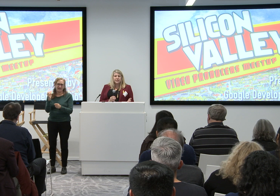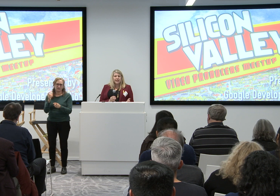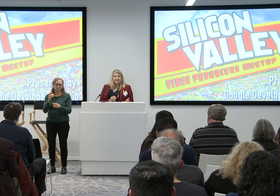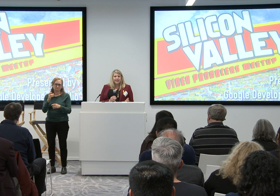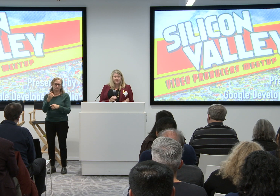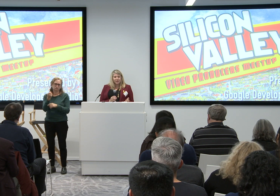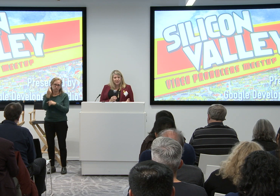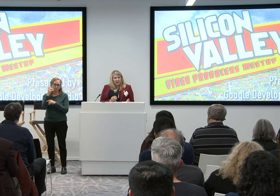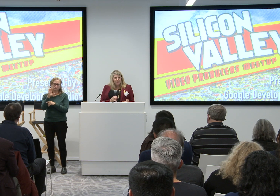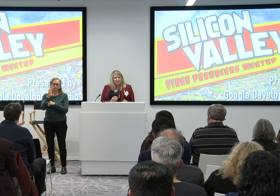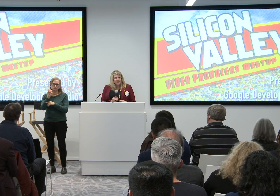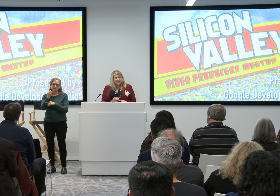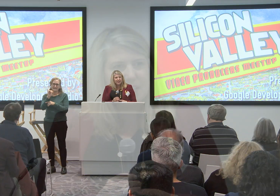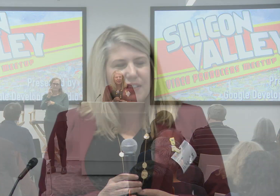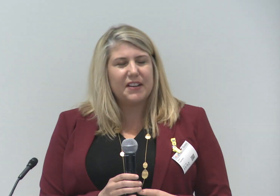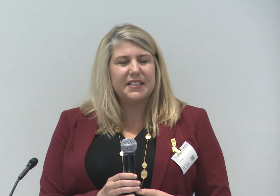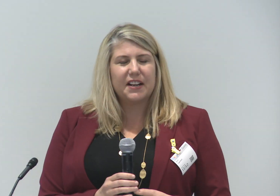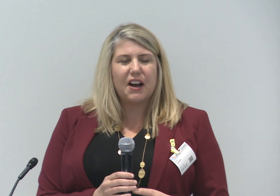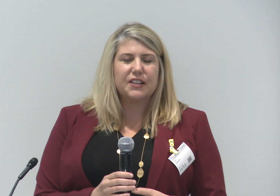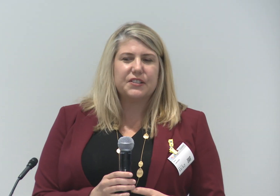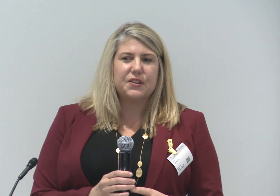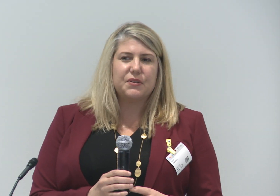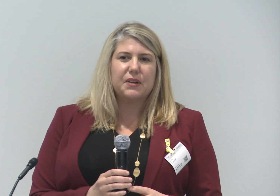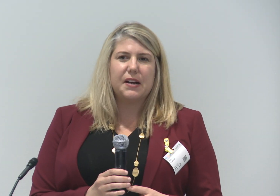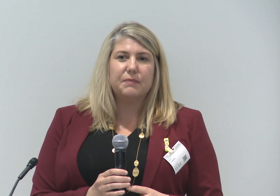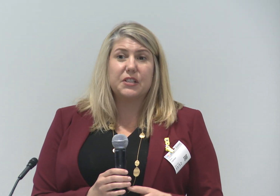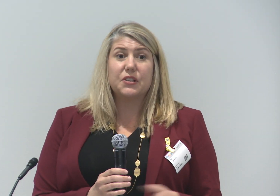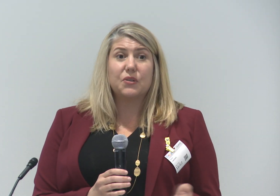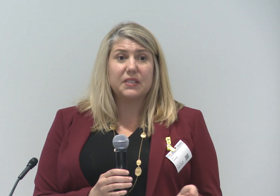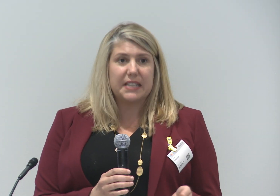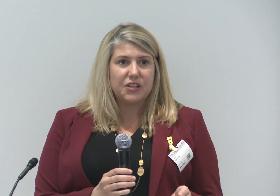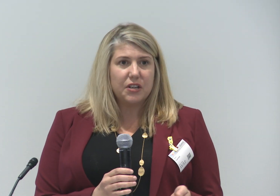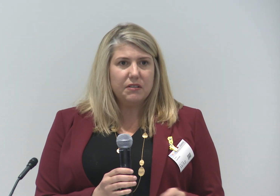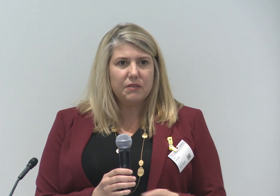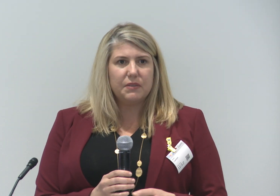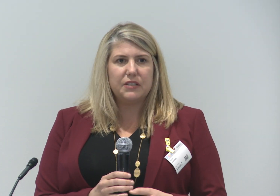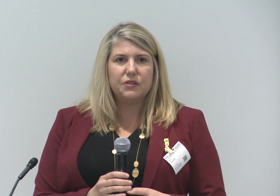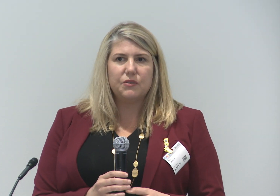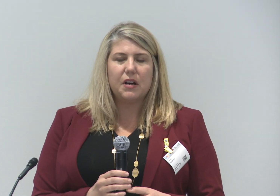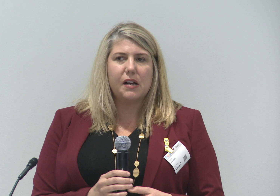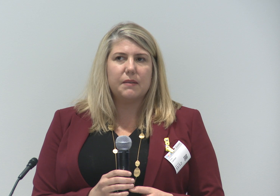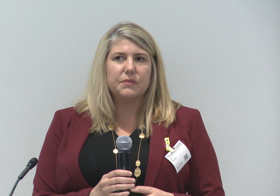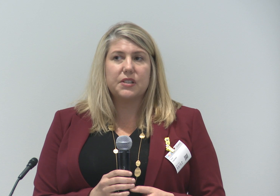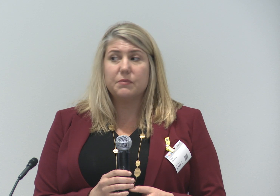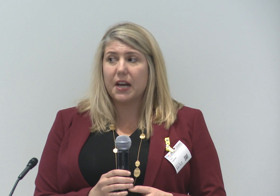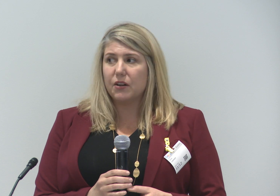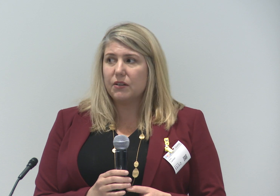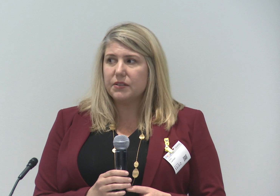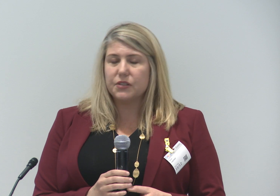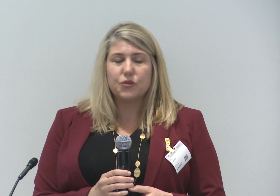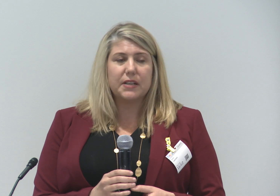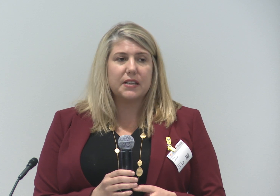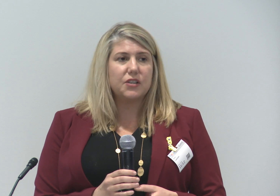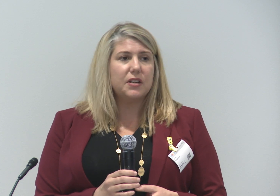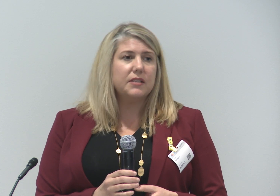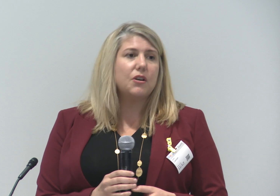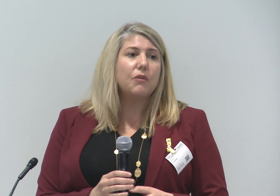Besides the closed captions, Vitech also does localization, and we do subtitles and translation into over